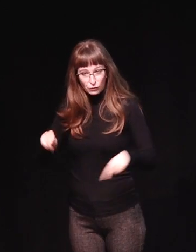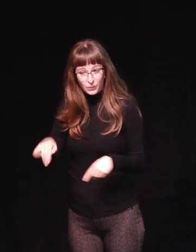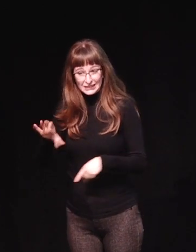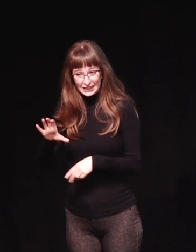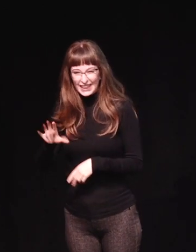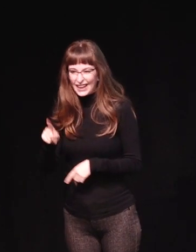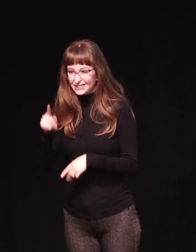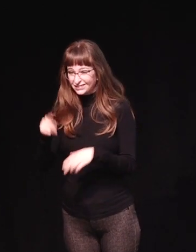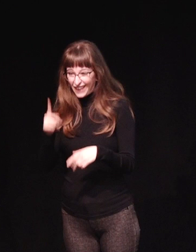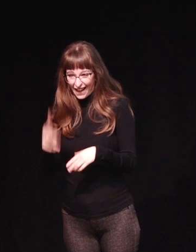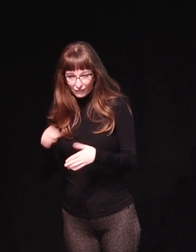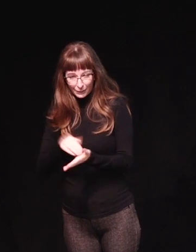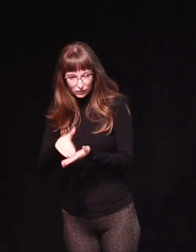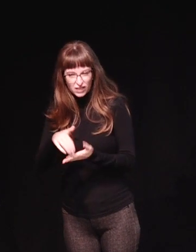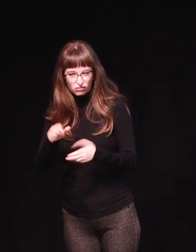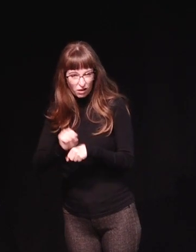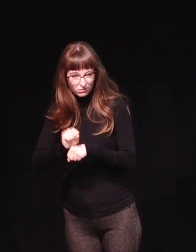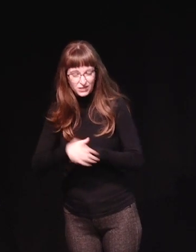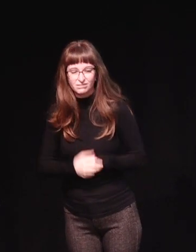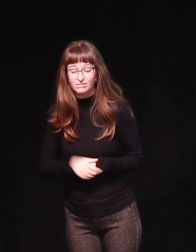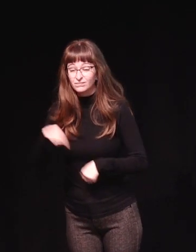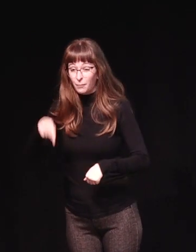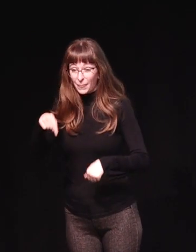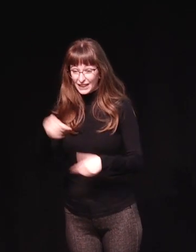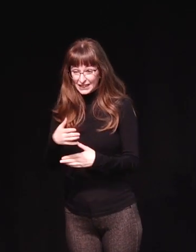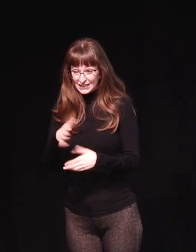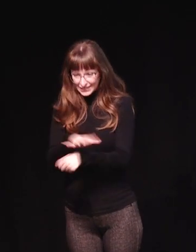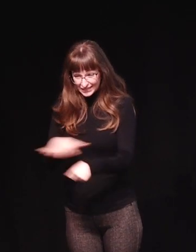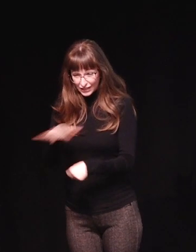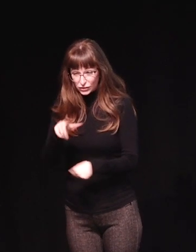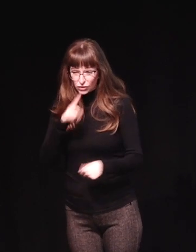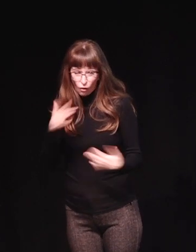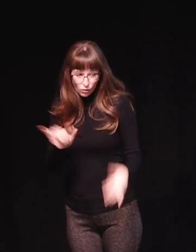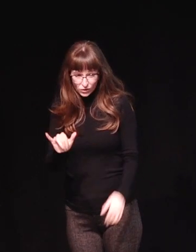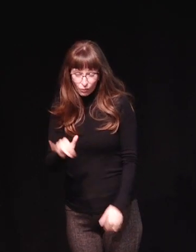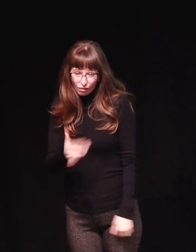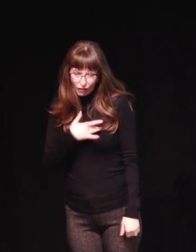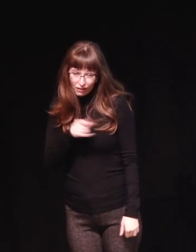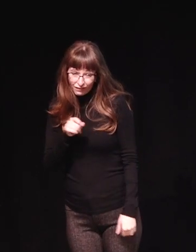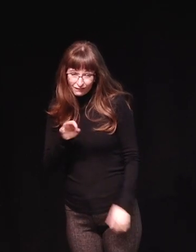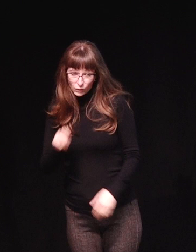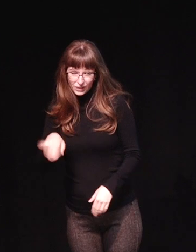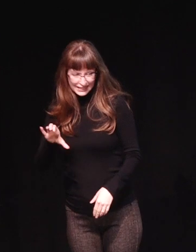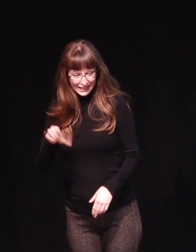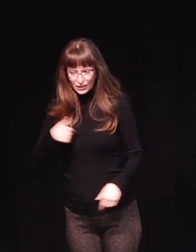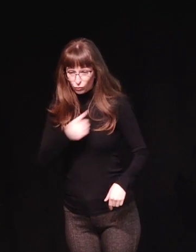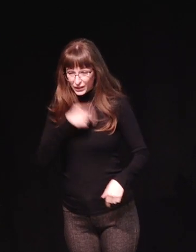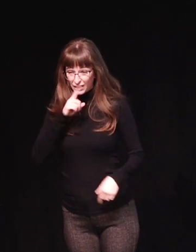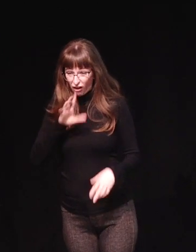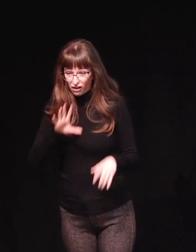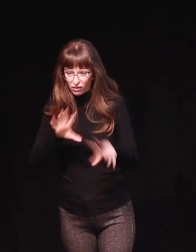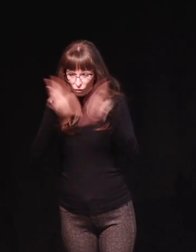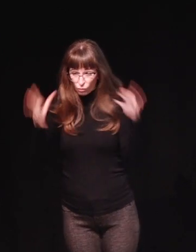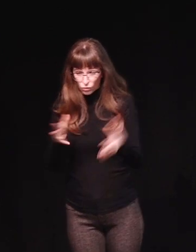more important, these sectors represent the heart of New York City. They define New York City as a global creative capital. They're why